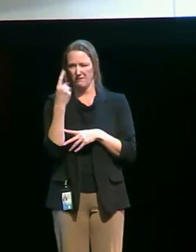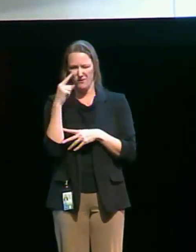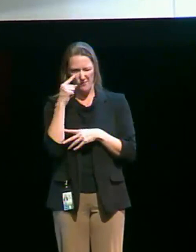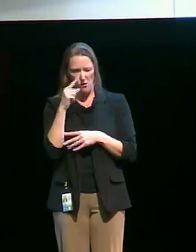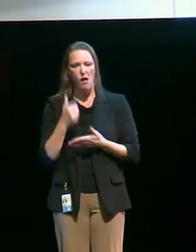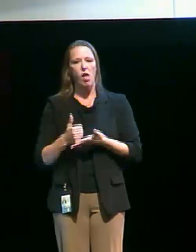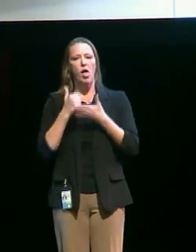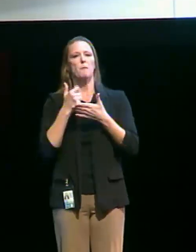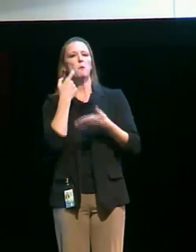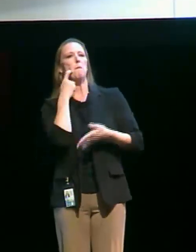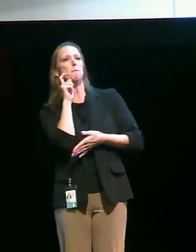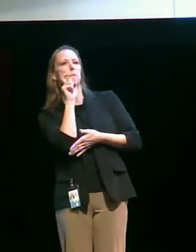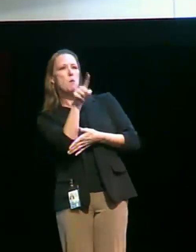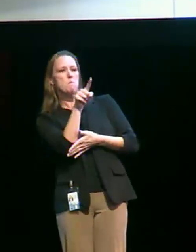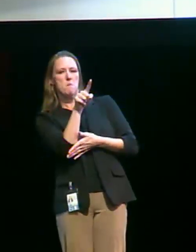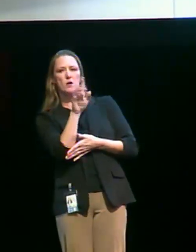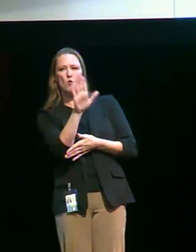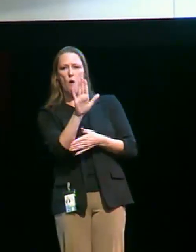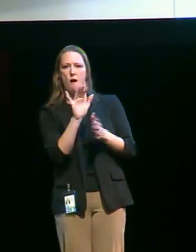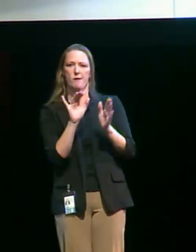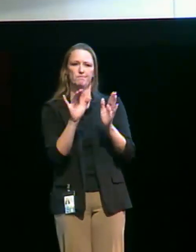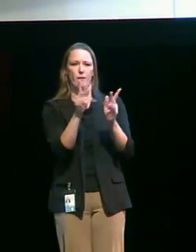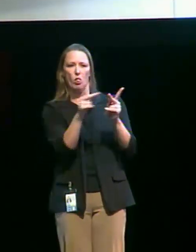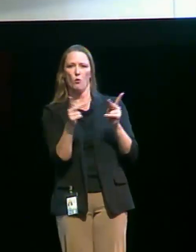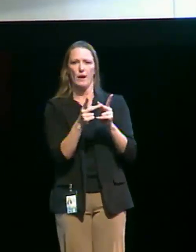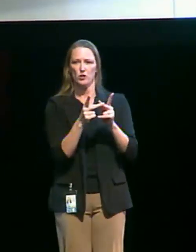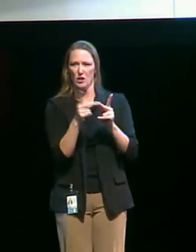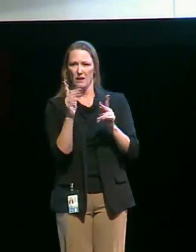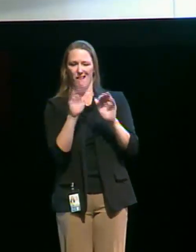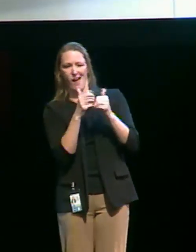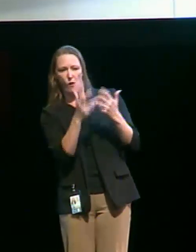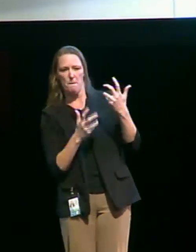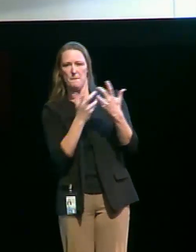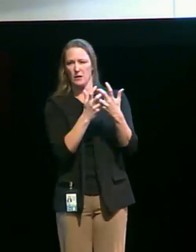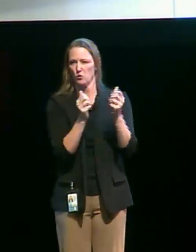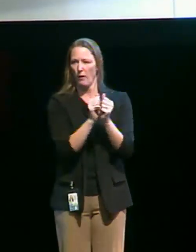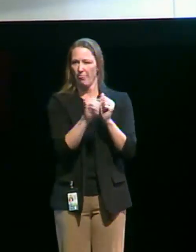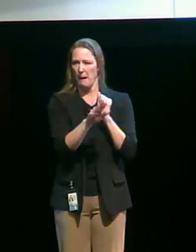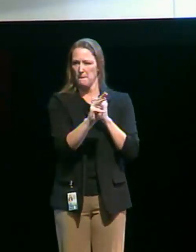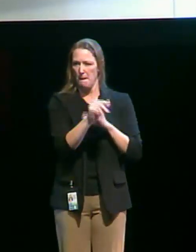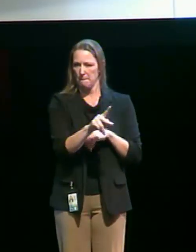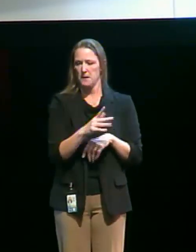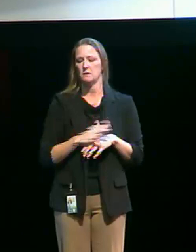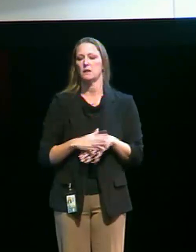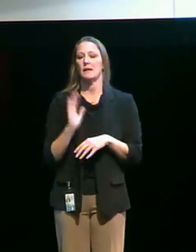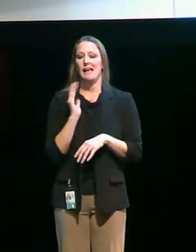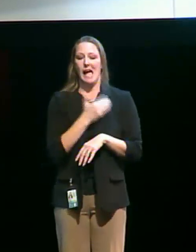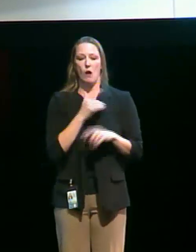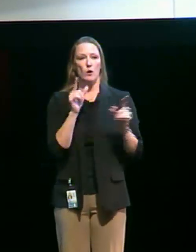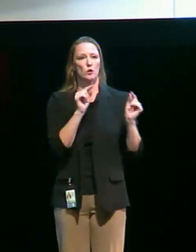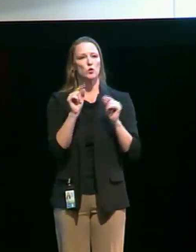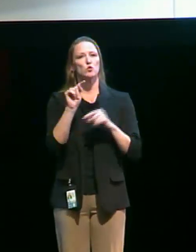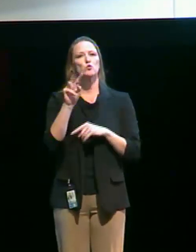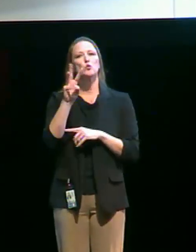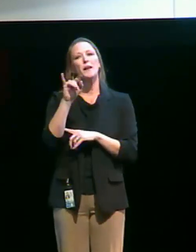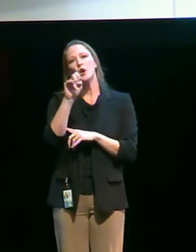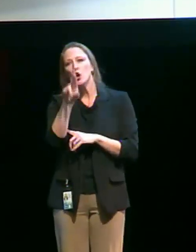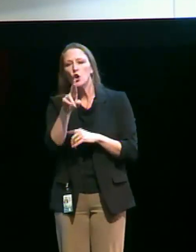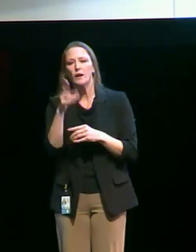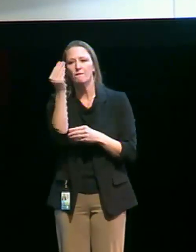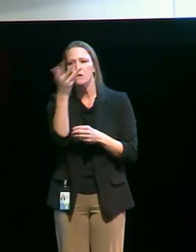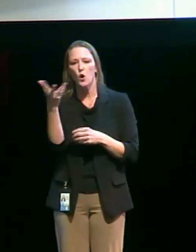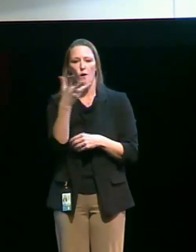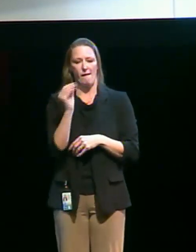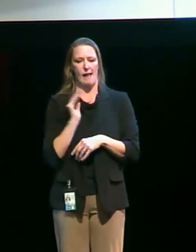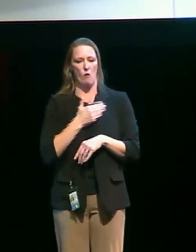location in reference to the evacuation areas. The county Twitter info and our targeted Aware and Prepare alerting